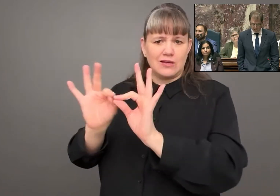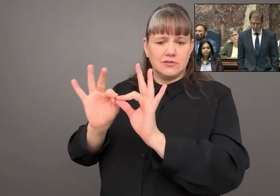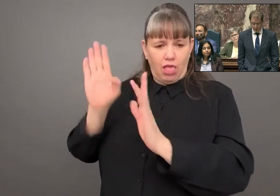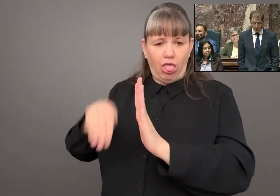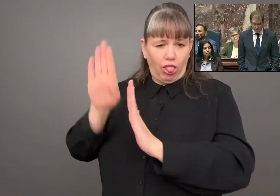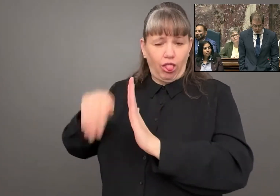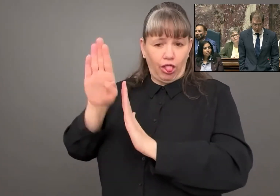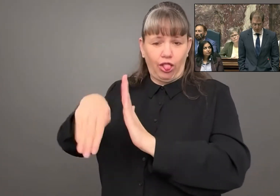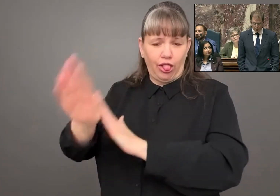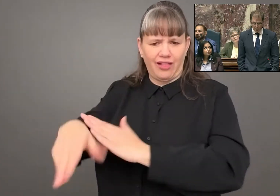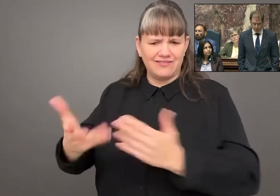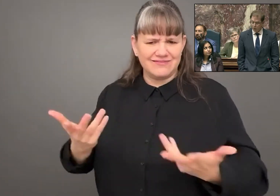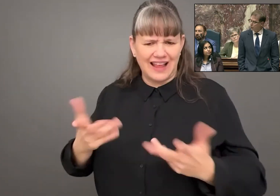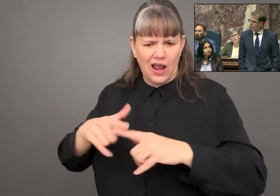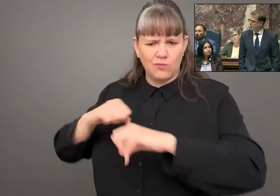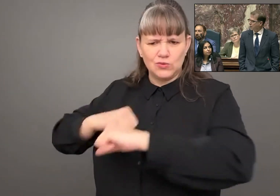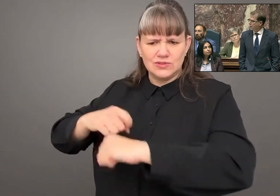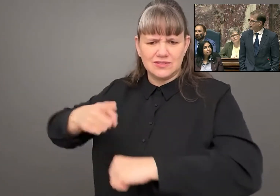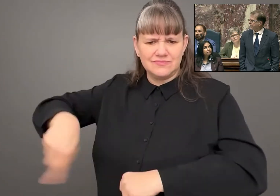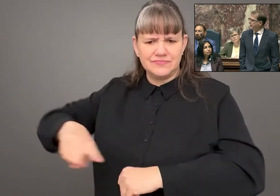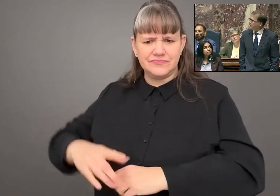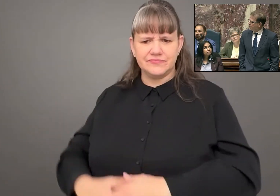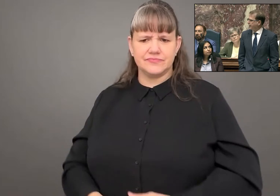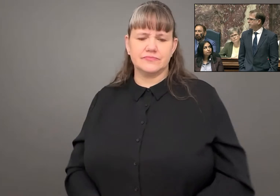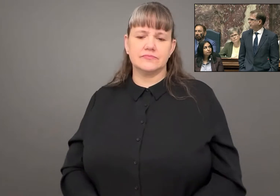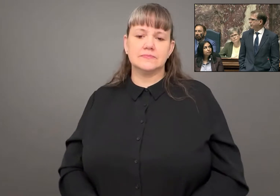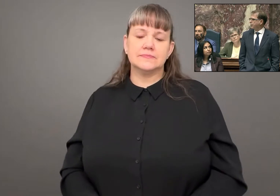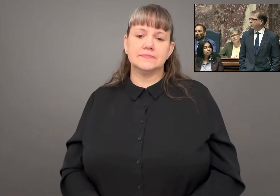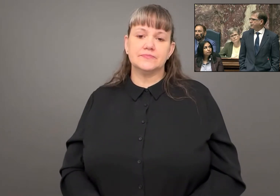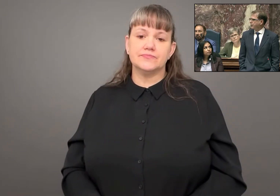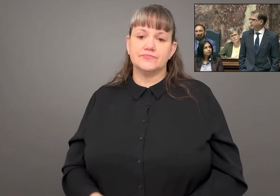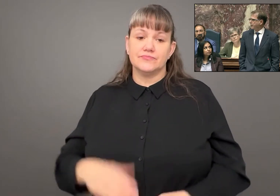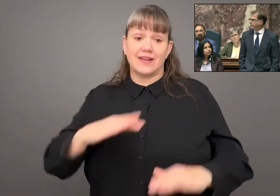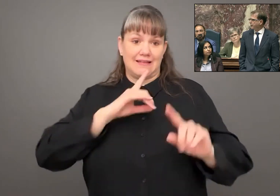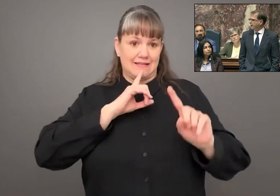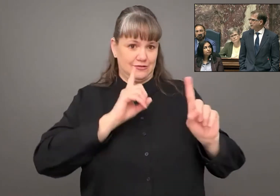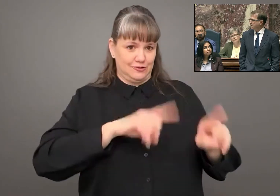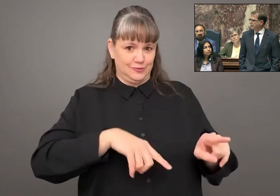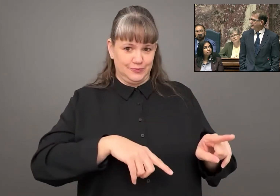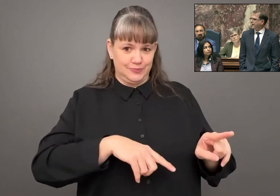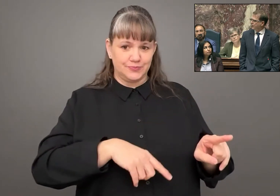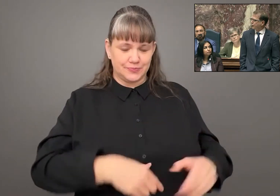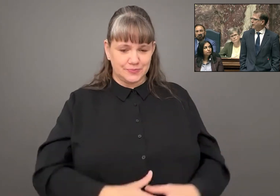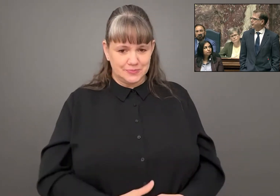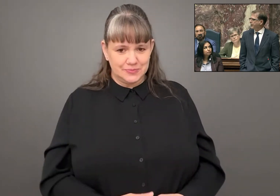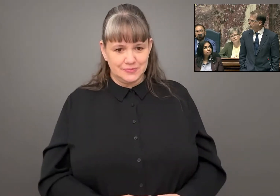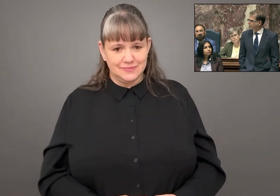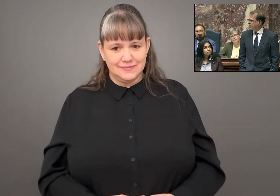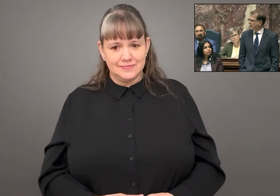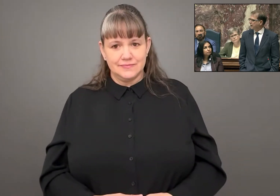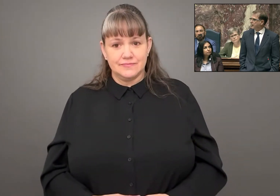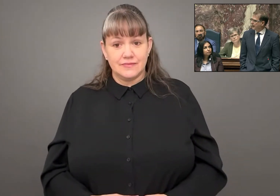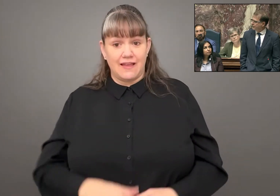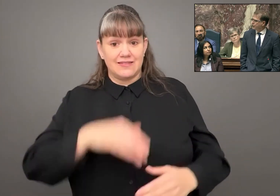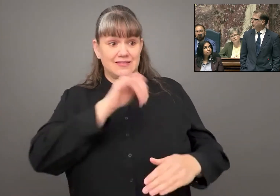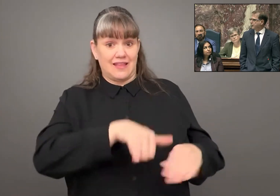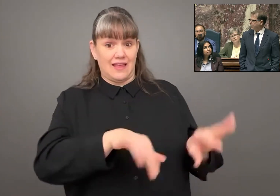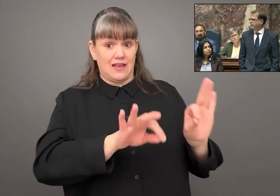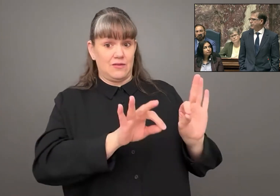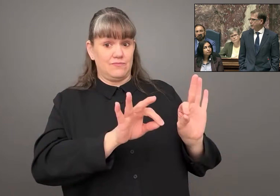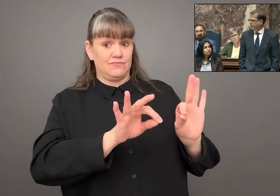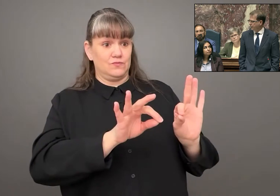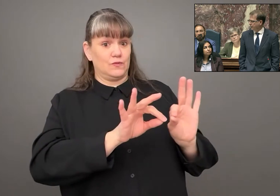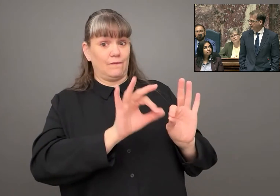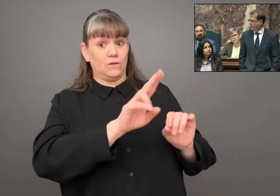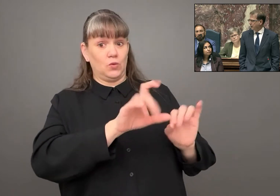First of all, I would note that the impact of the Fuel Price Transparency Act The fact that transparency led to a